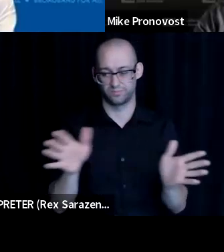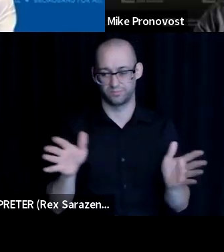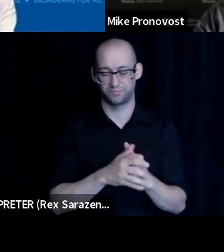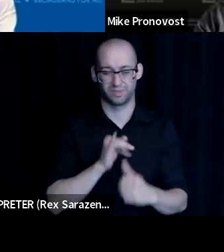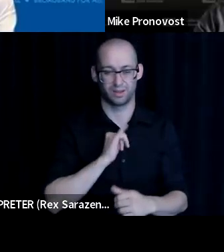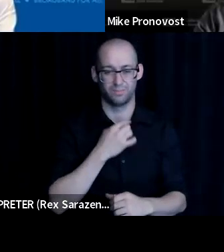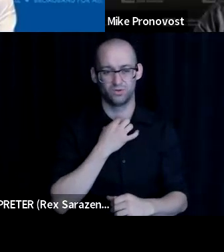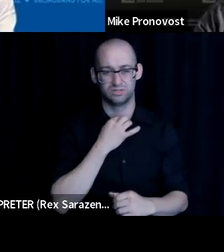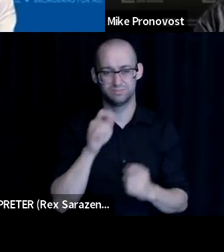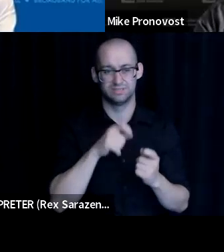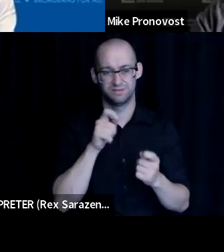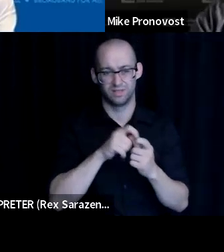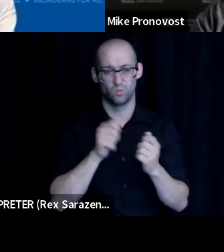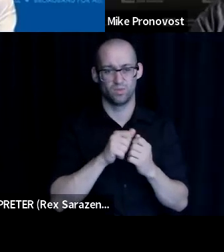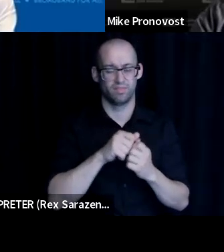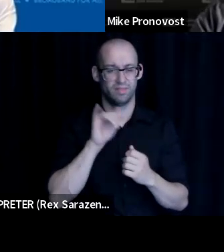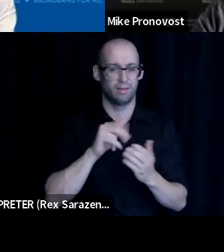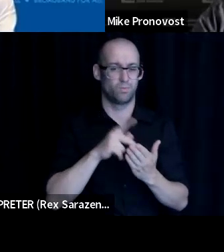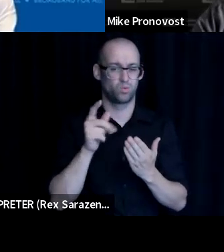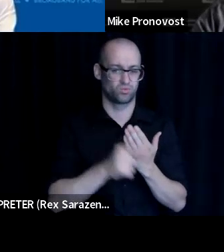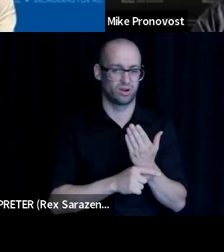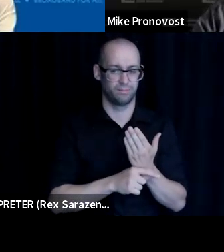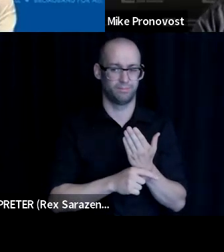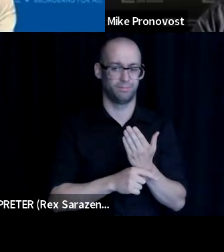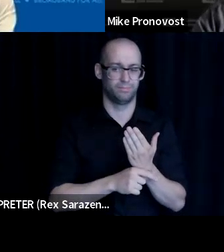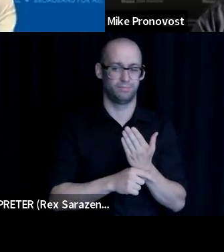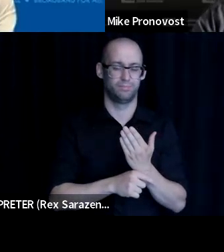curious specifically with that program,